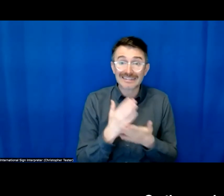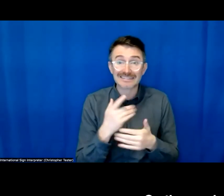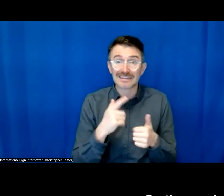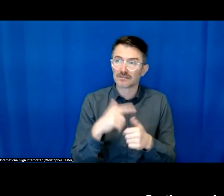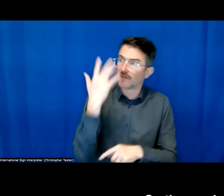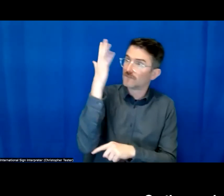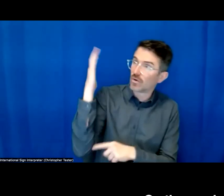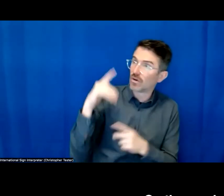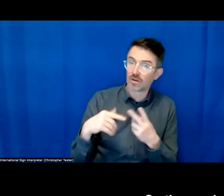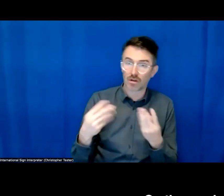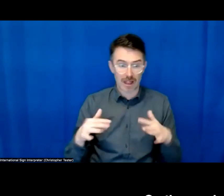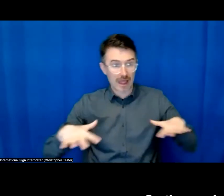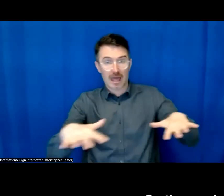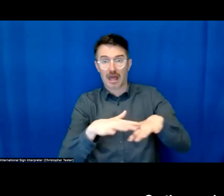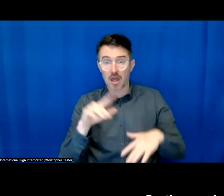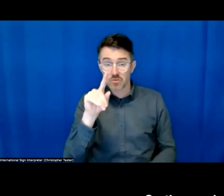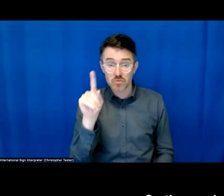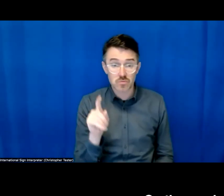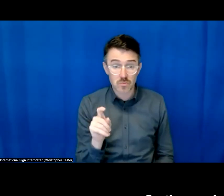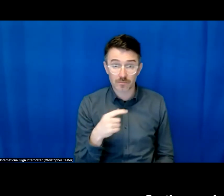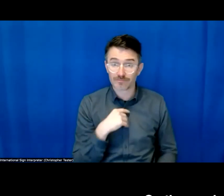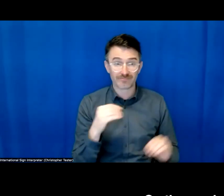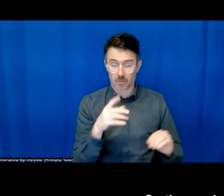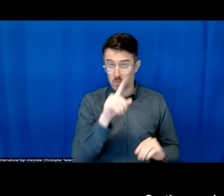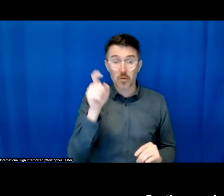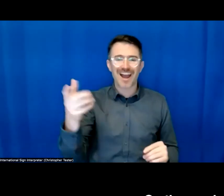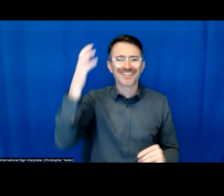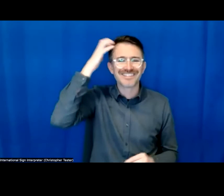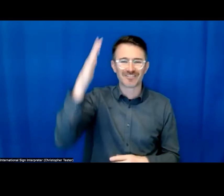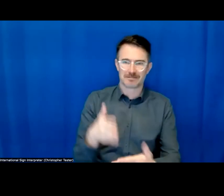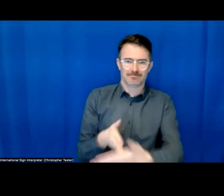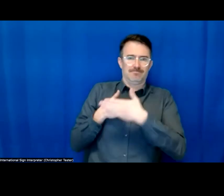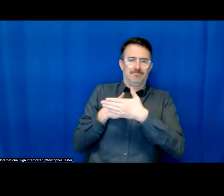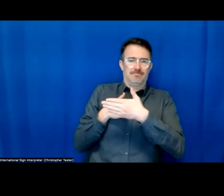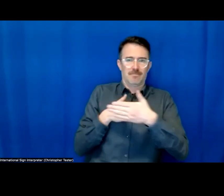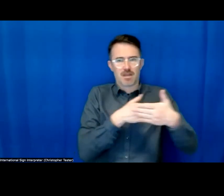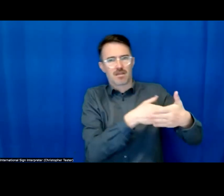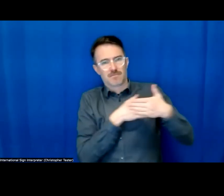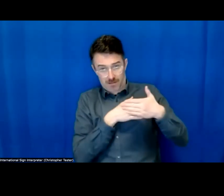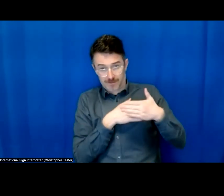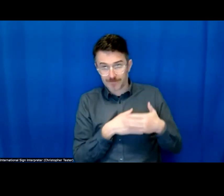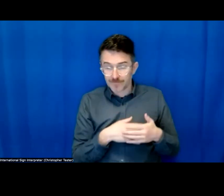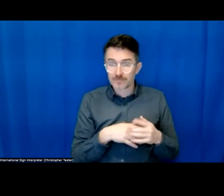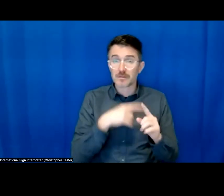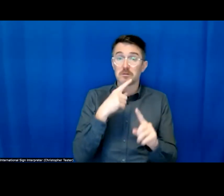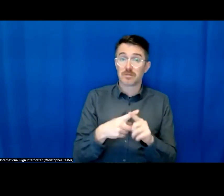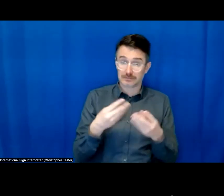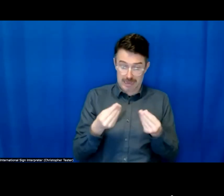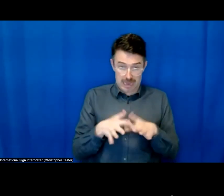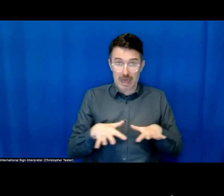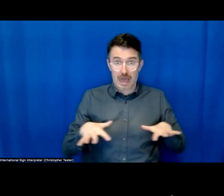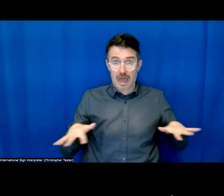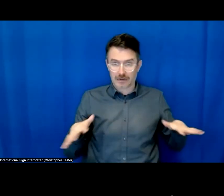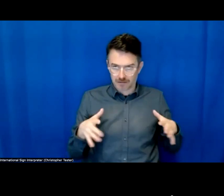policies on the one hand. On the other hand, we are losing our productive lands. Our lands have become barren due